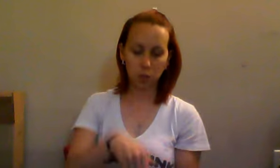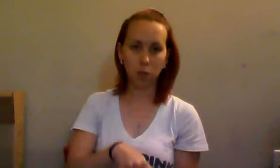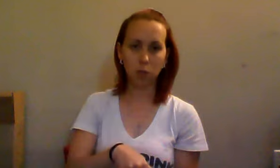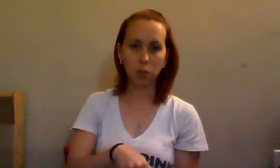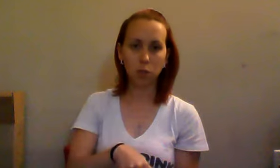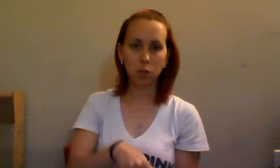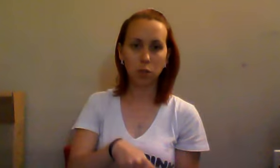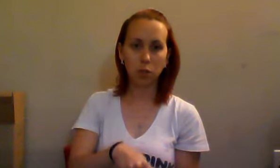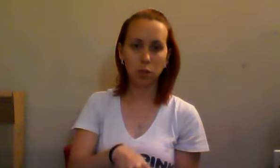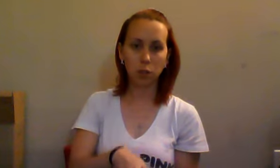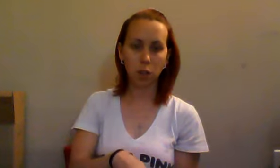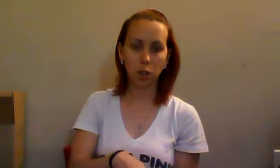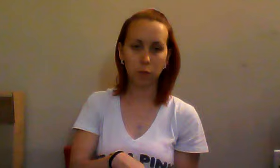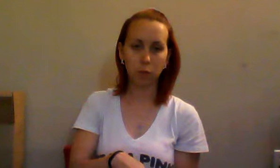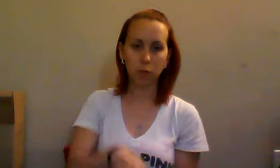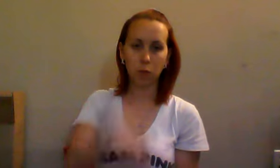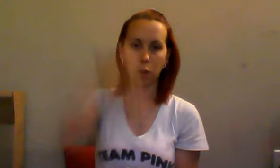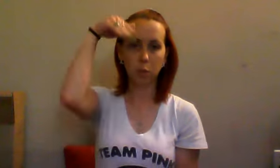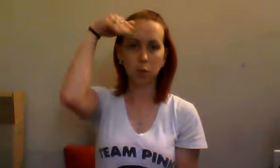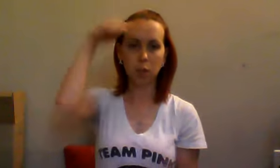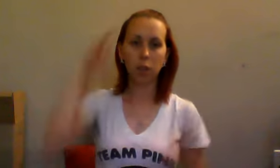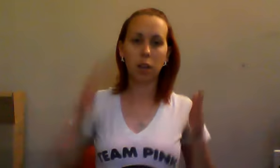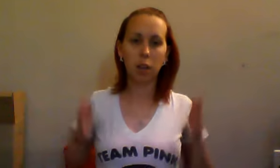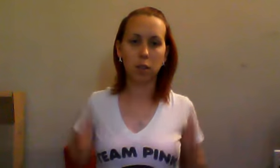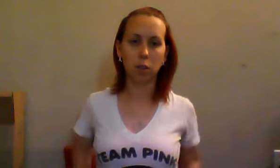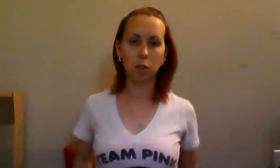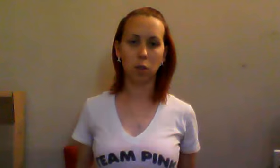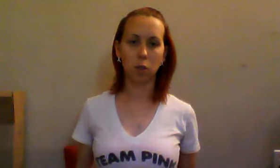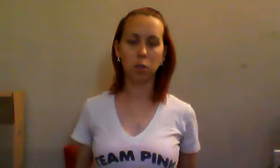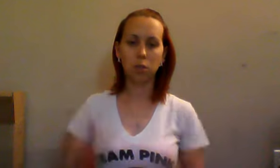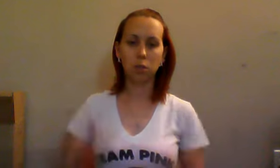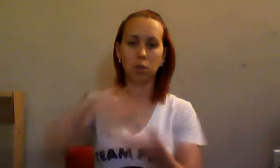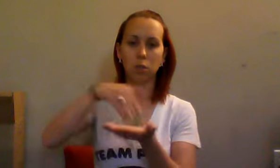So students start off the book and then robe. So